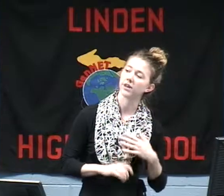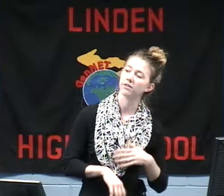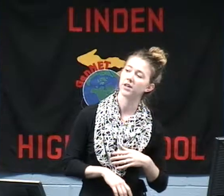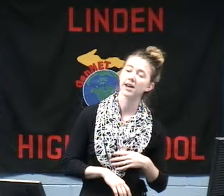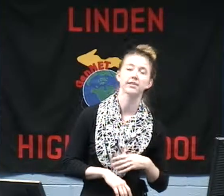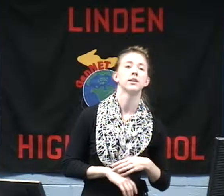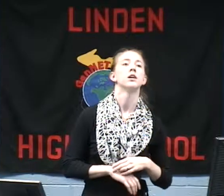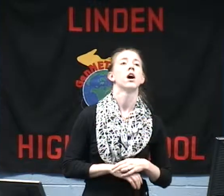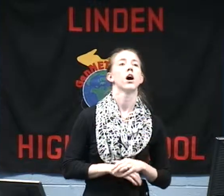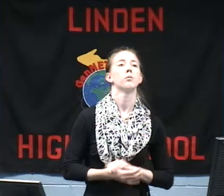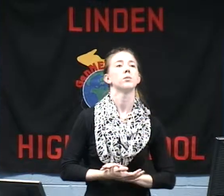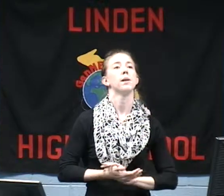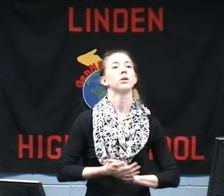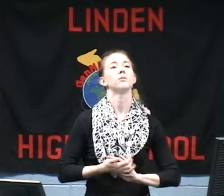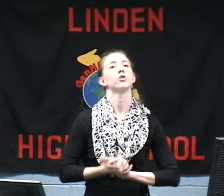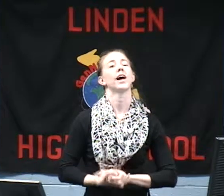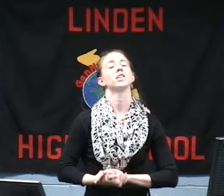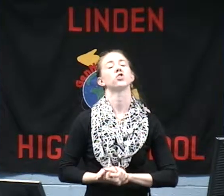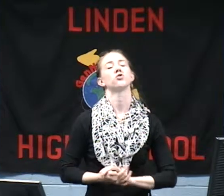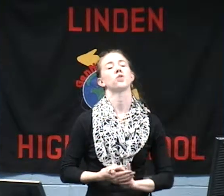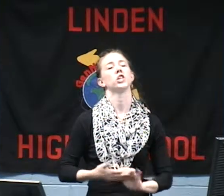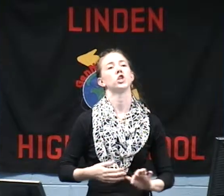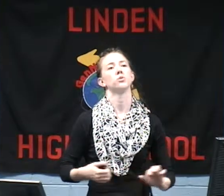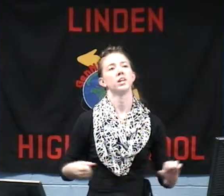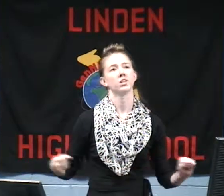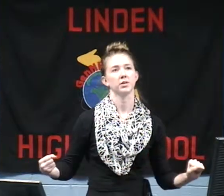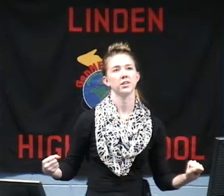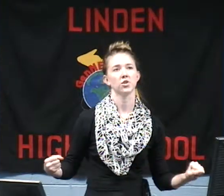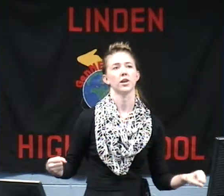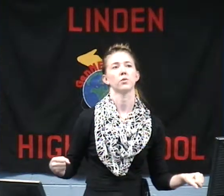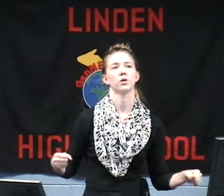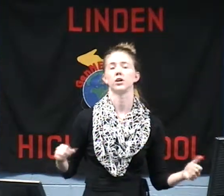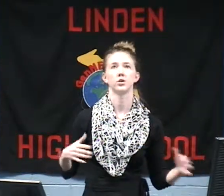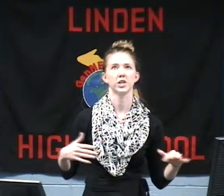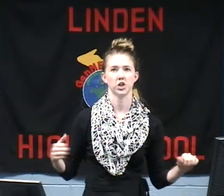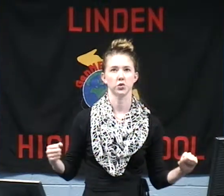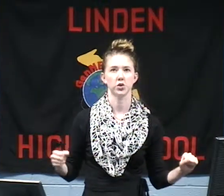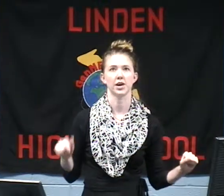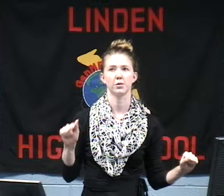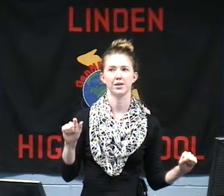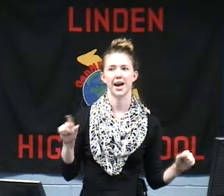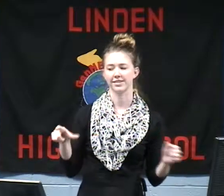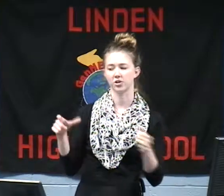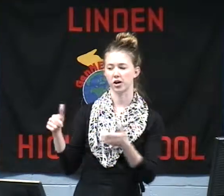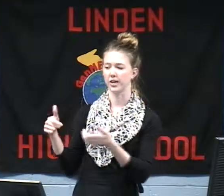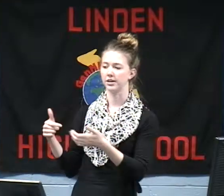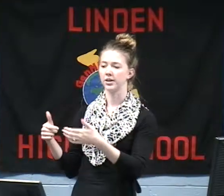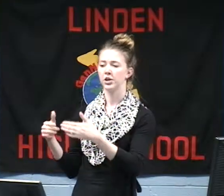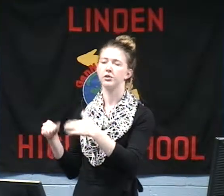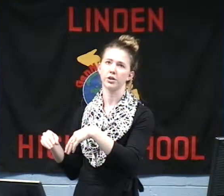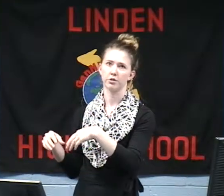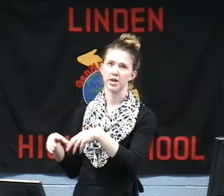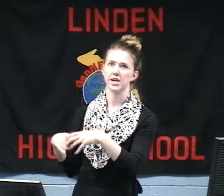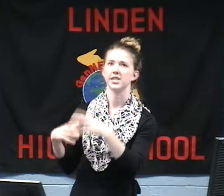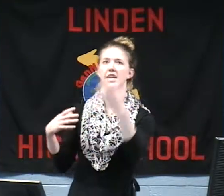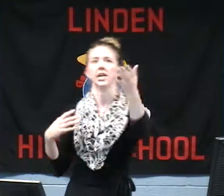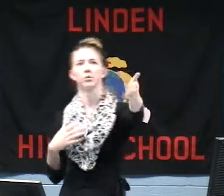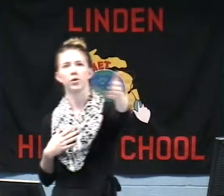of class. Remember, I'm trying to stretch Unit 3 or Unit 2 so that we're not starting Unit 3 and then taking a break